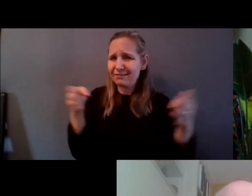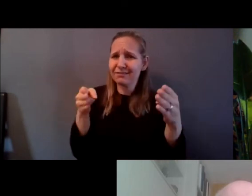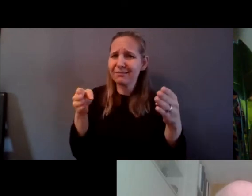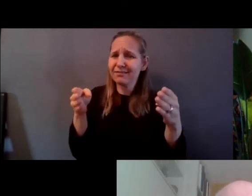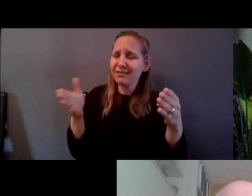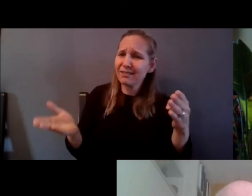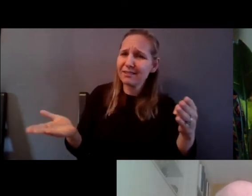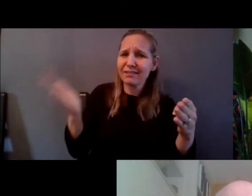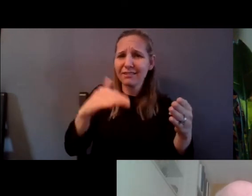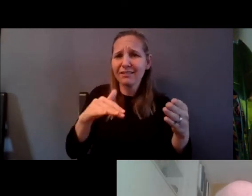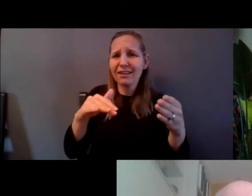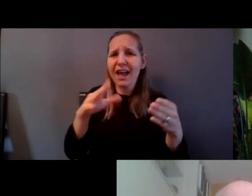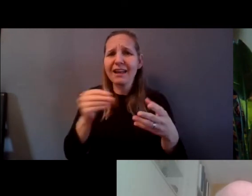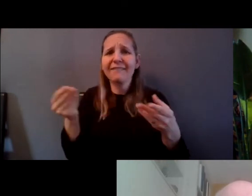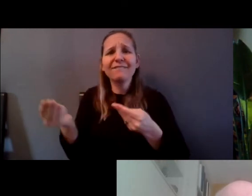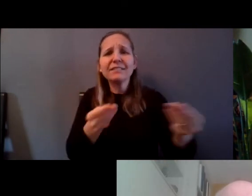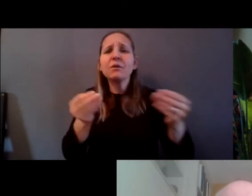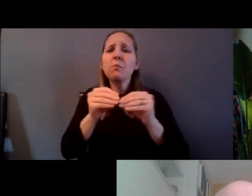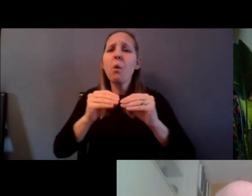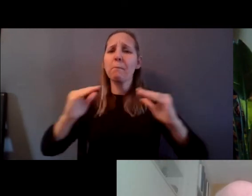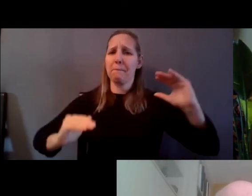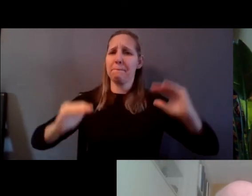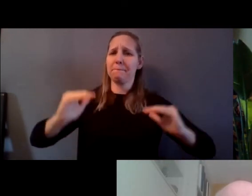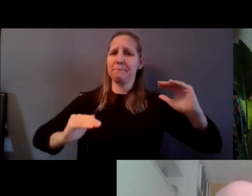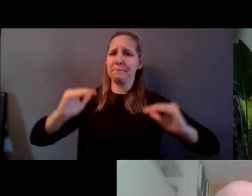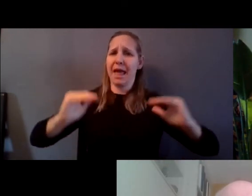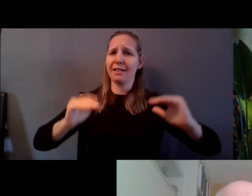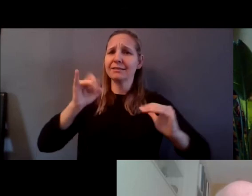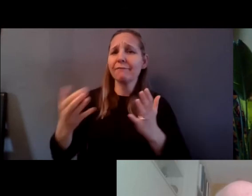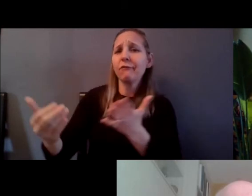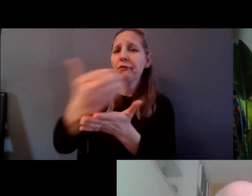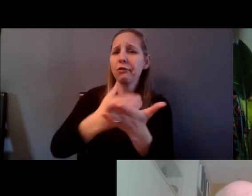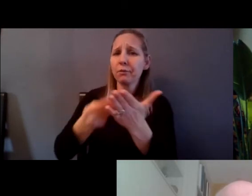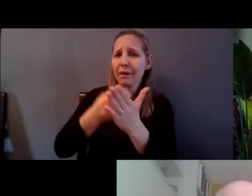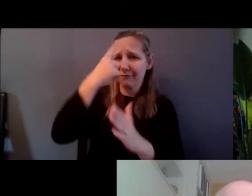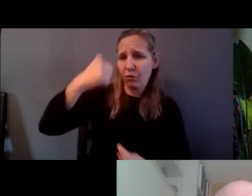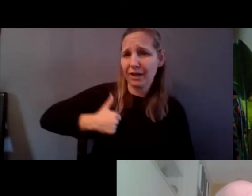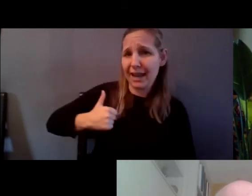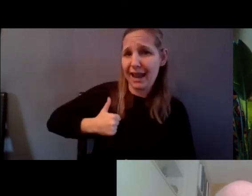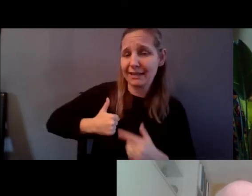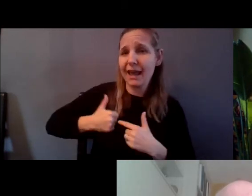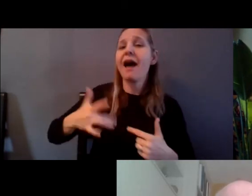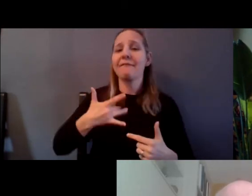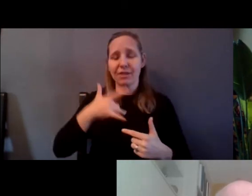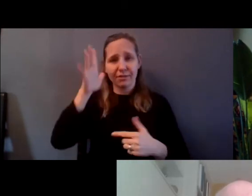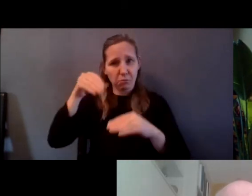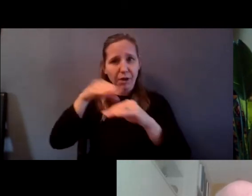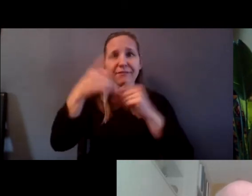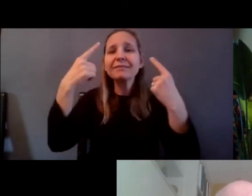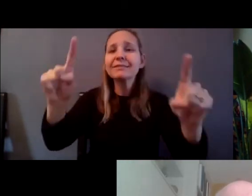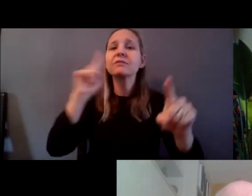to facilitate from the balance of the socioeconomic relationship, that is what success will look like within a